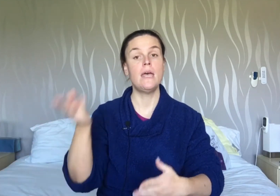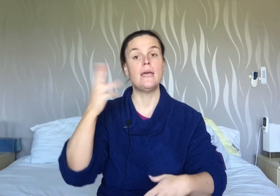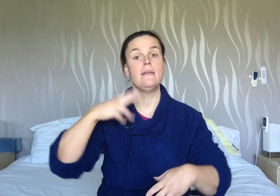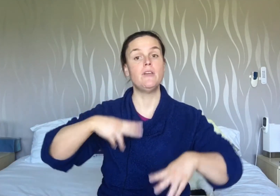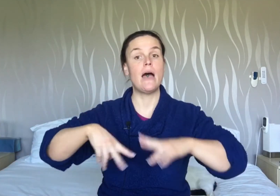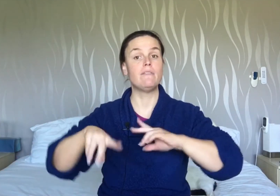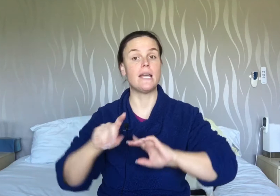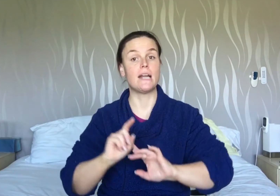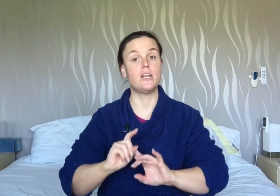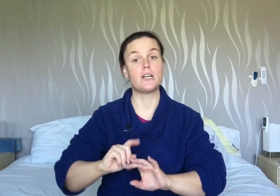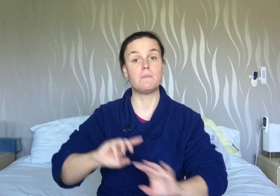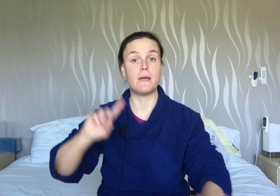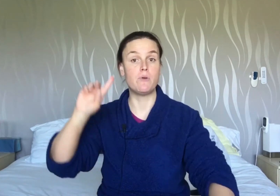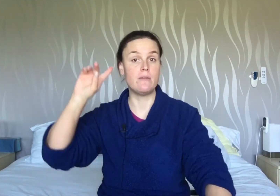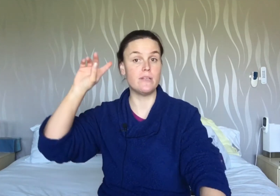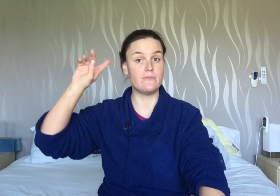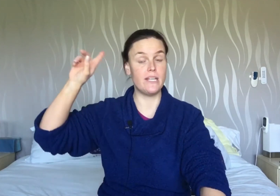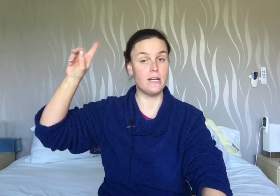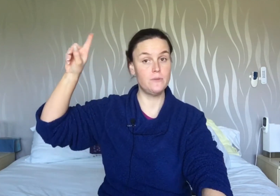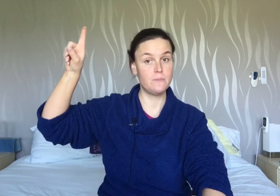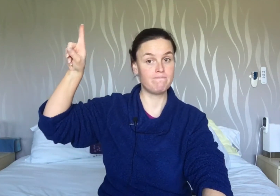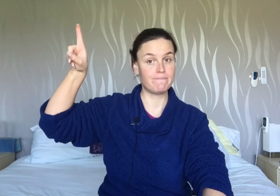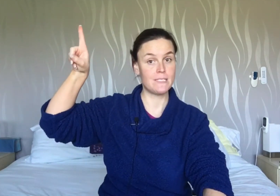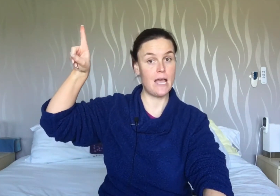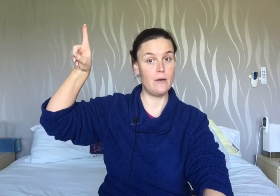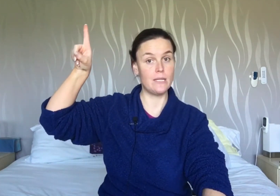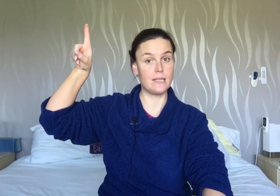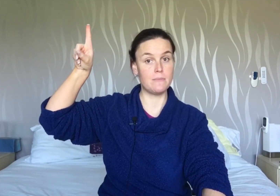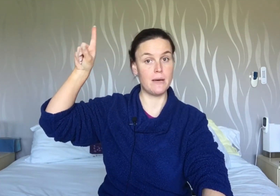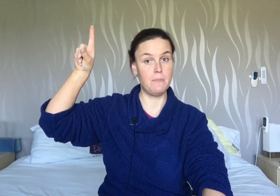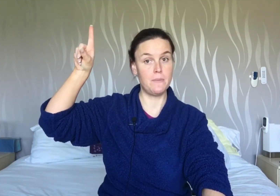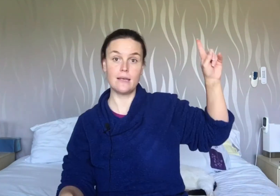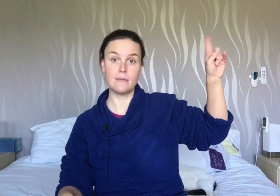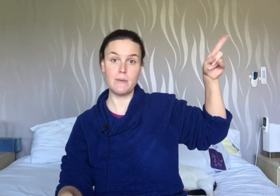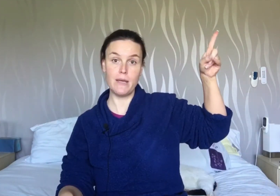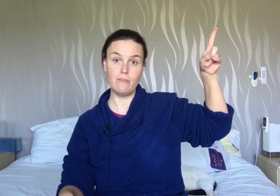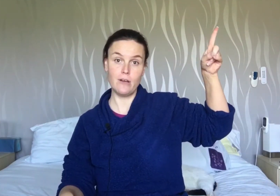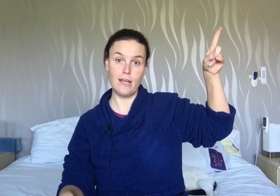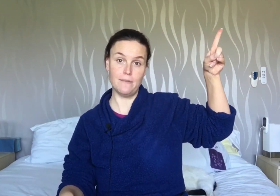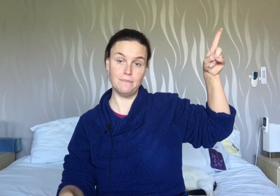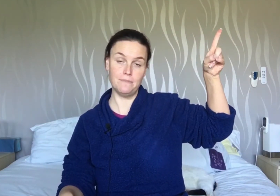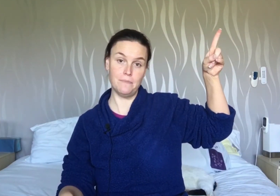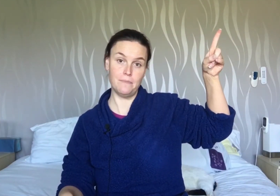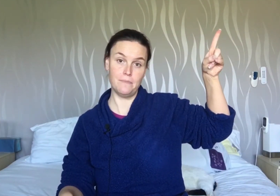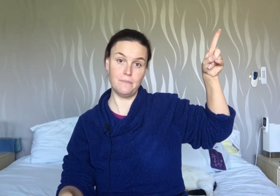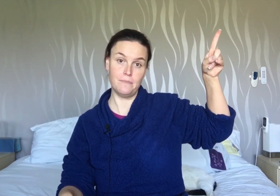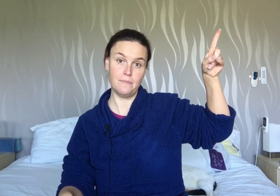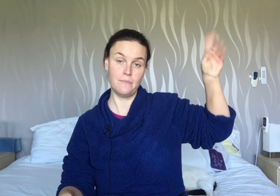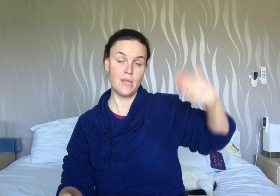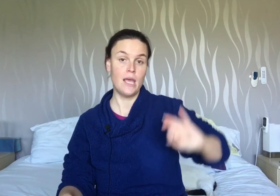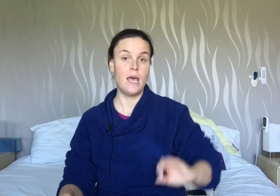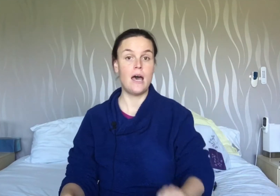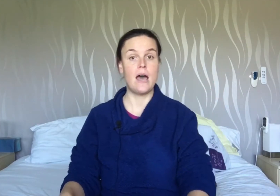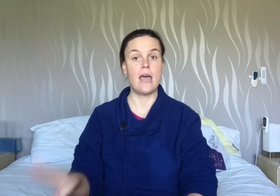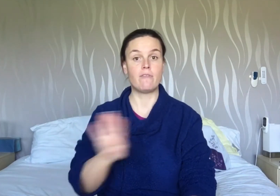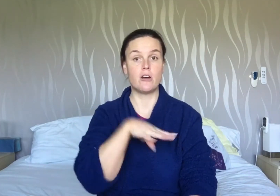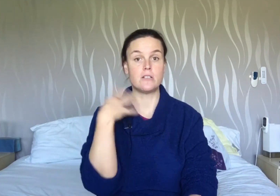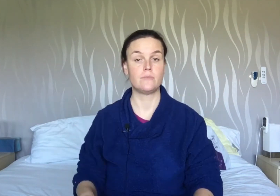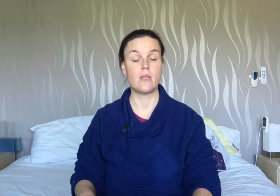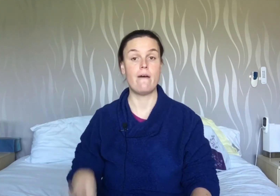If you haven't had a look at my previous videos, I'll link them up here for you. I have got